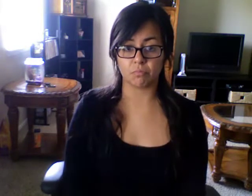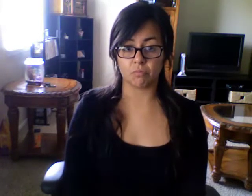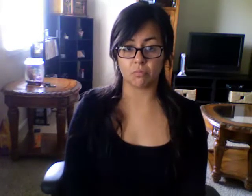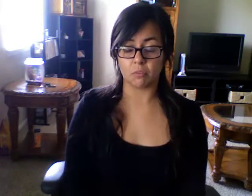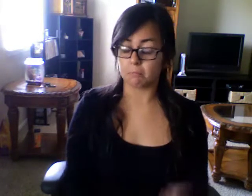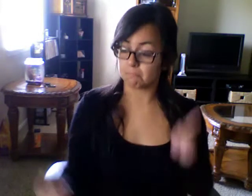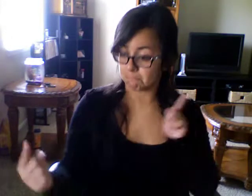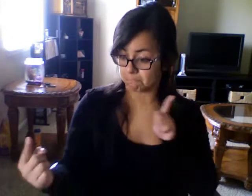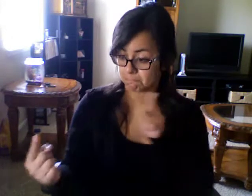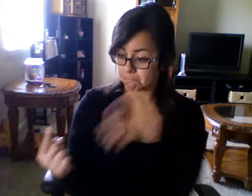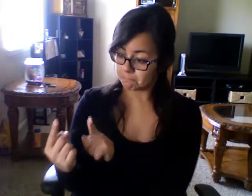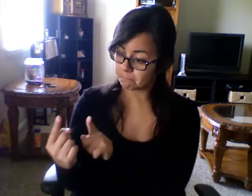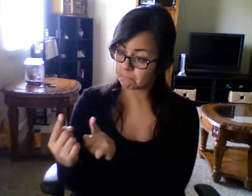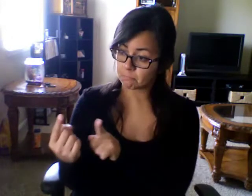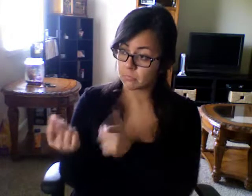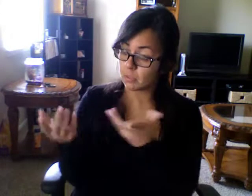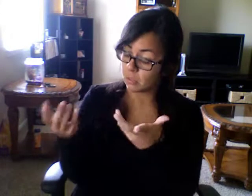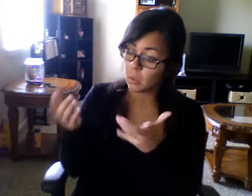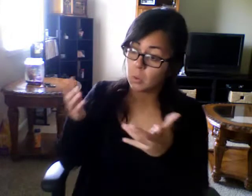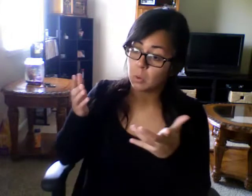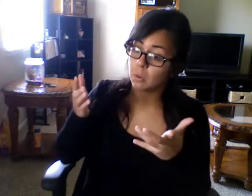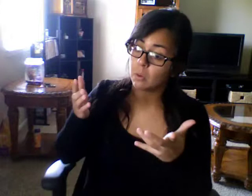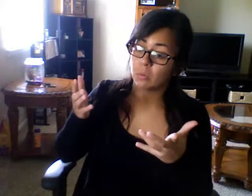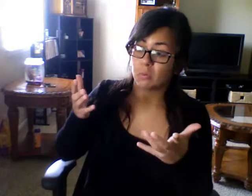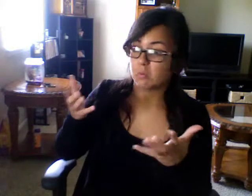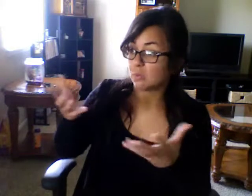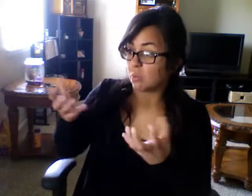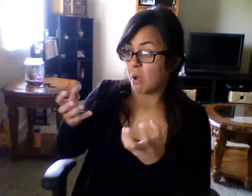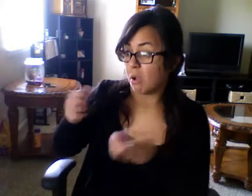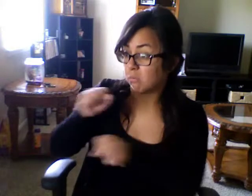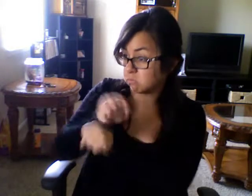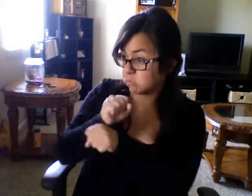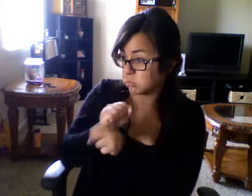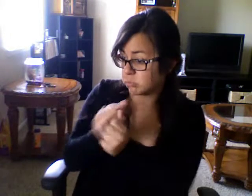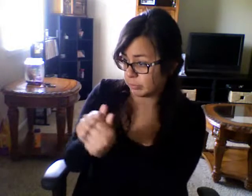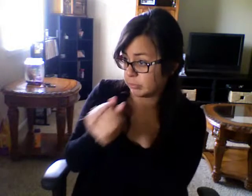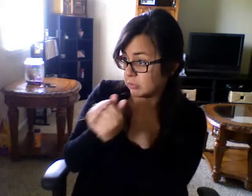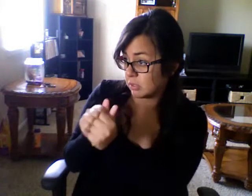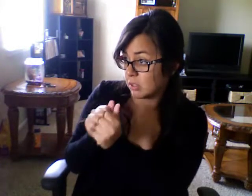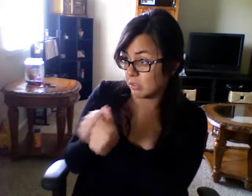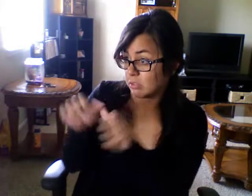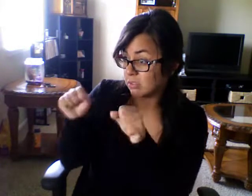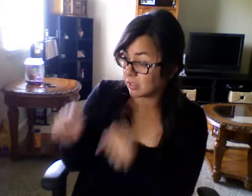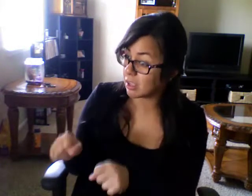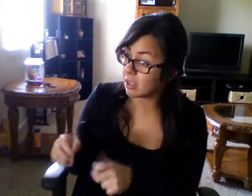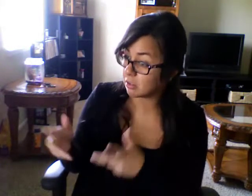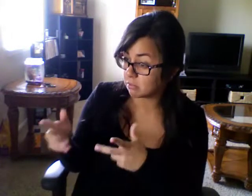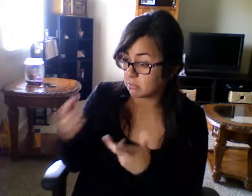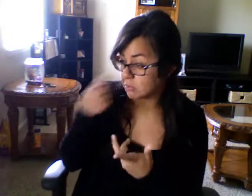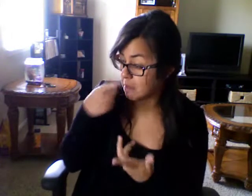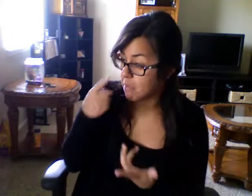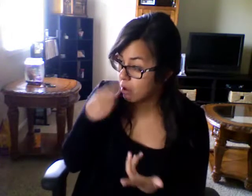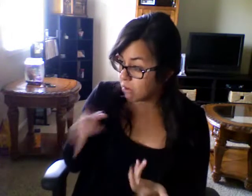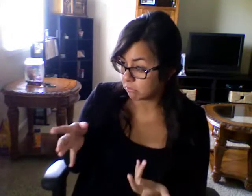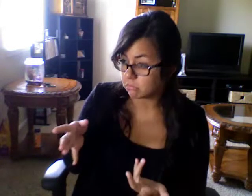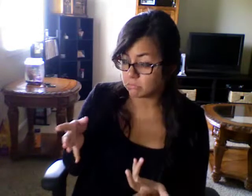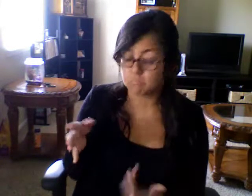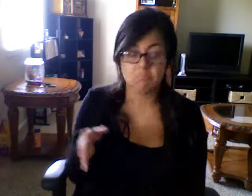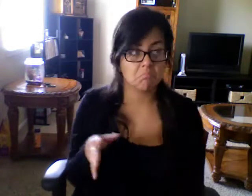he would collaborate with us. Could we take this precious and rare cancerous material from this chest tube and drive